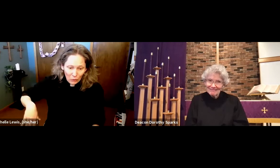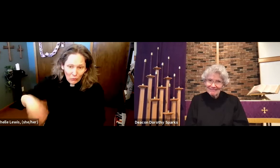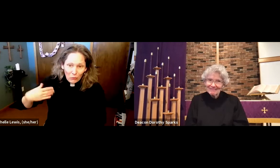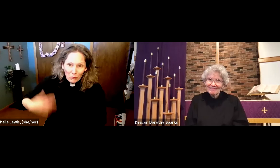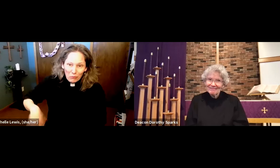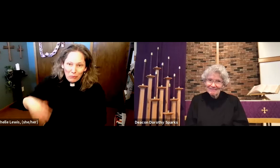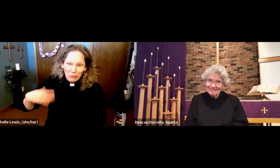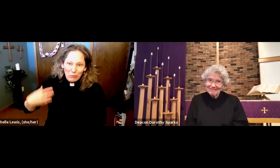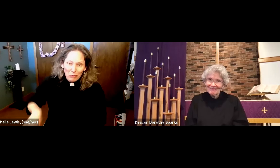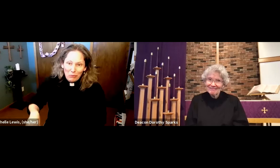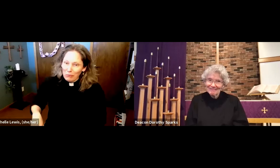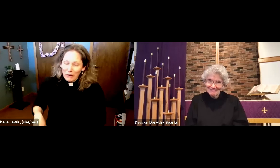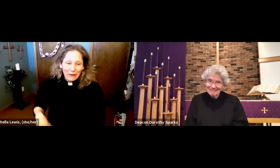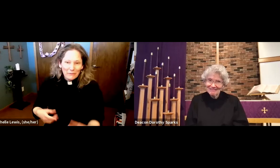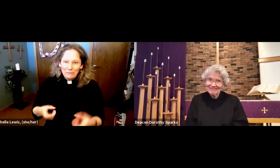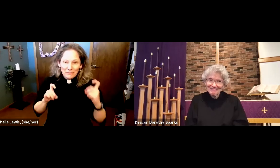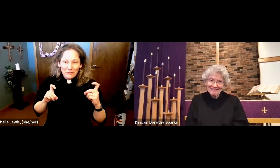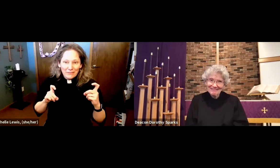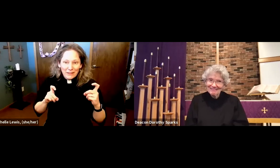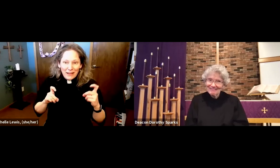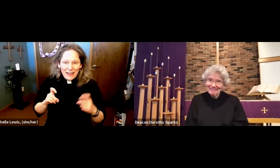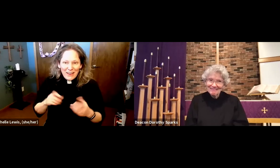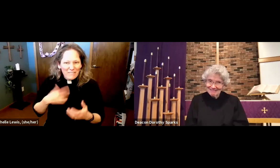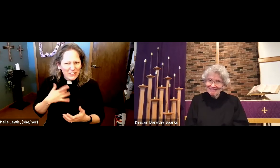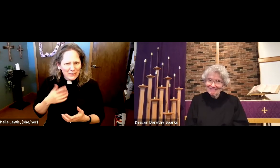It's hard to believe that too.